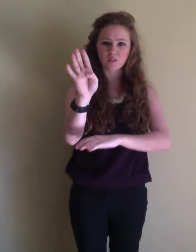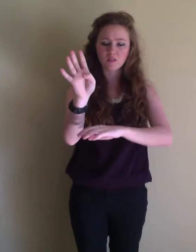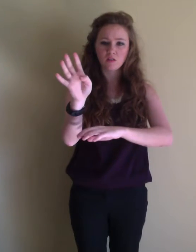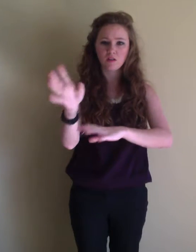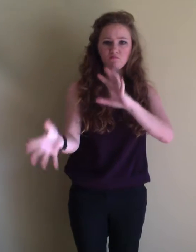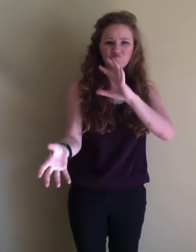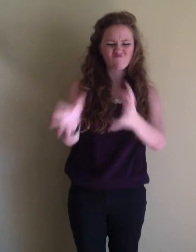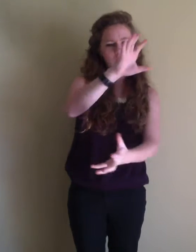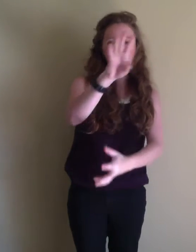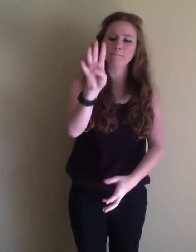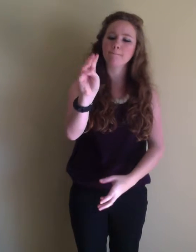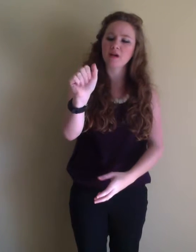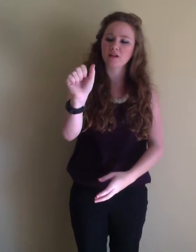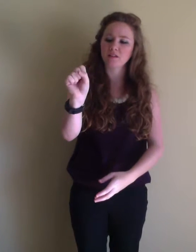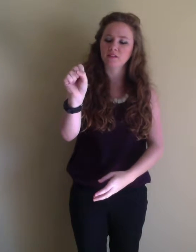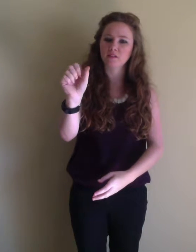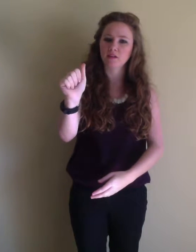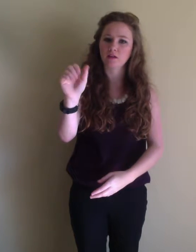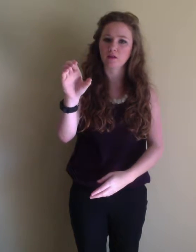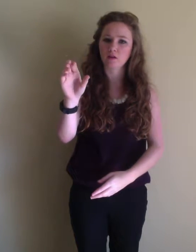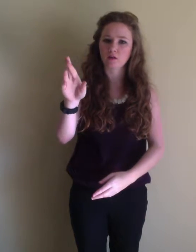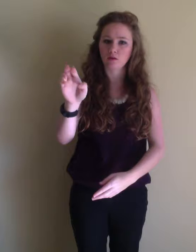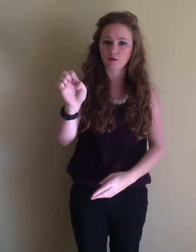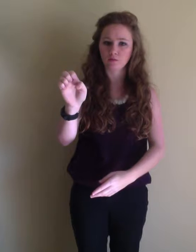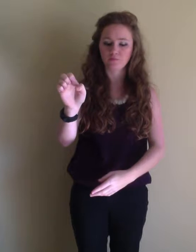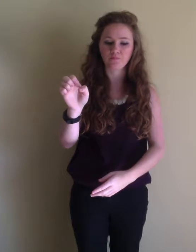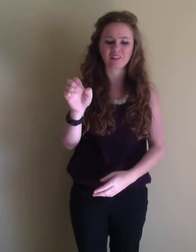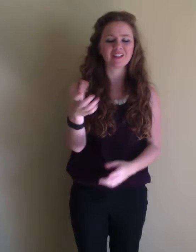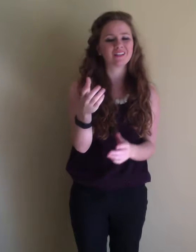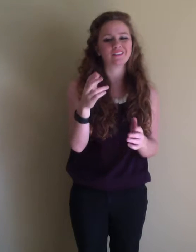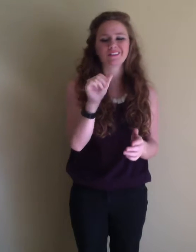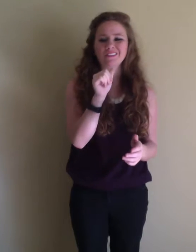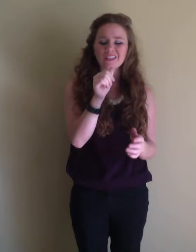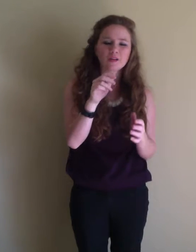the patriots referred to it as a massacre. Why? Well, to drum up, to build up